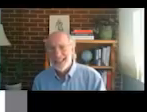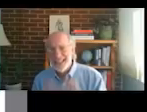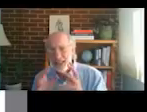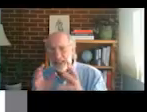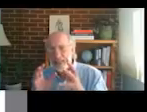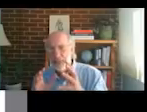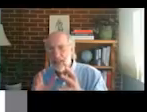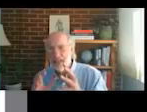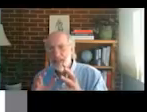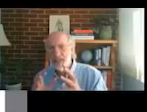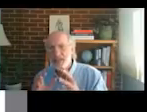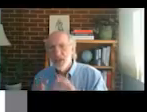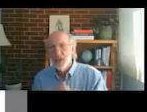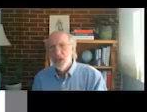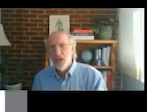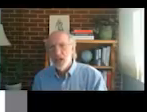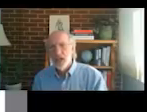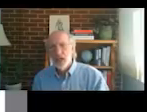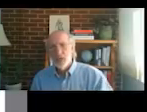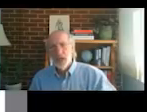that independent